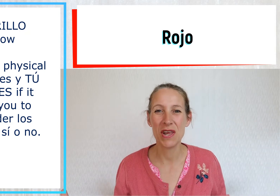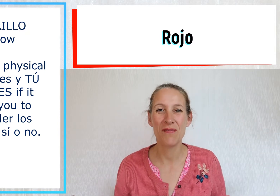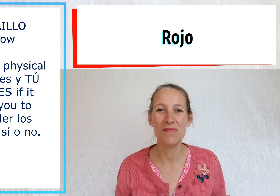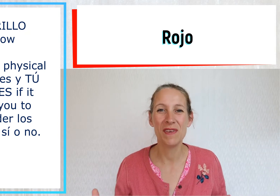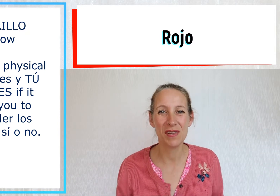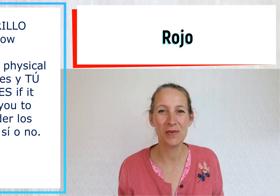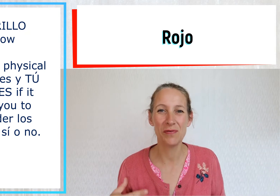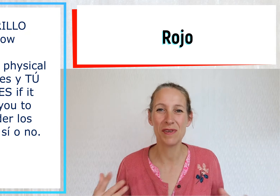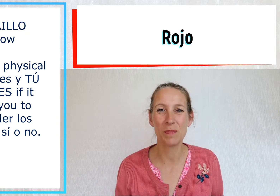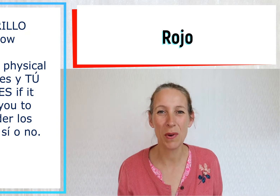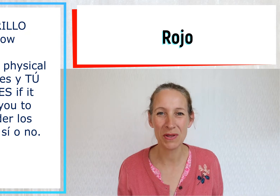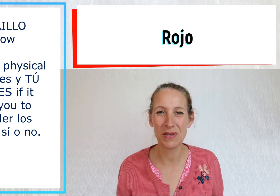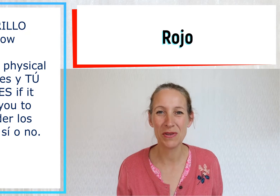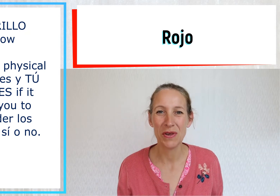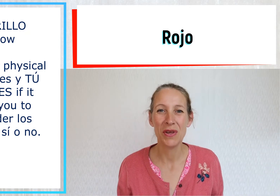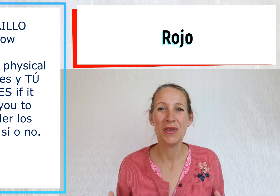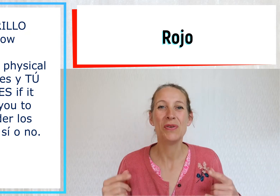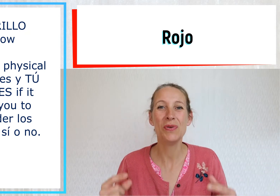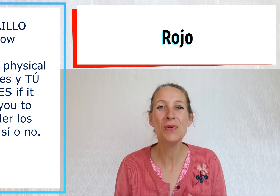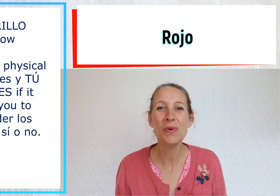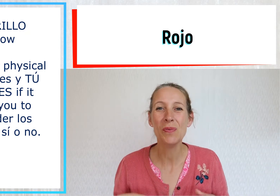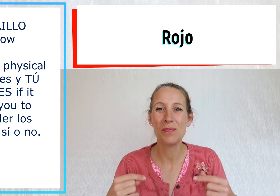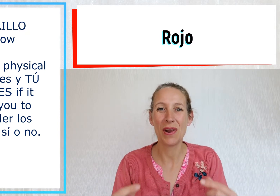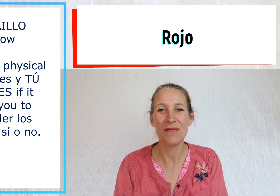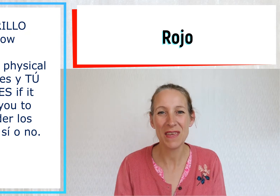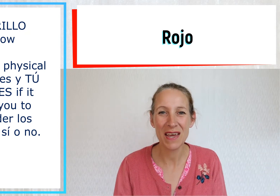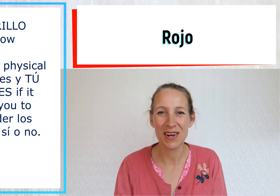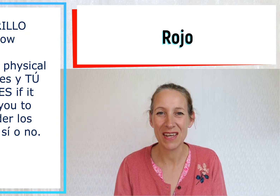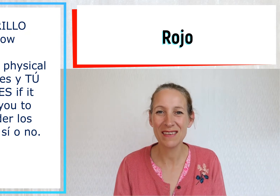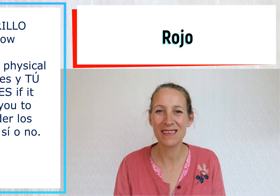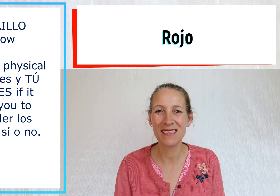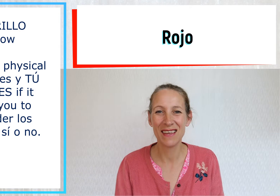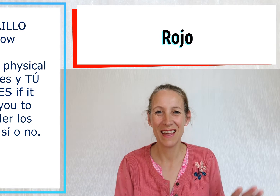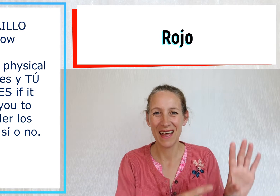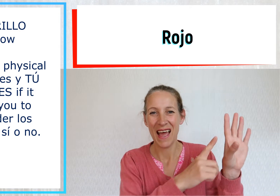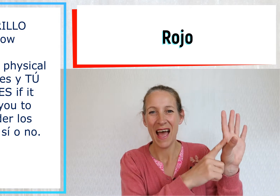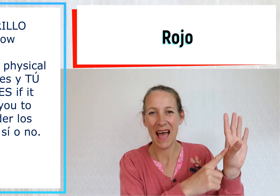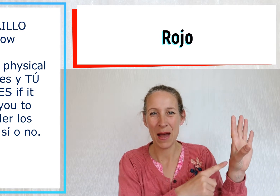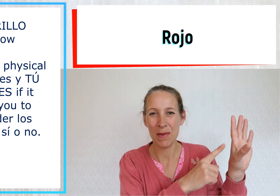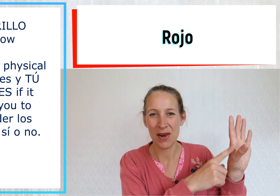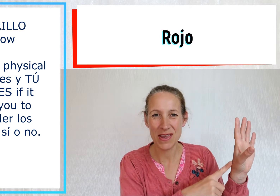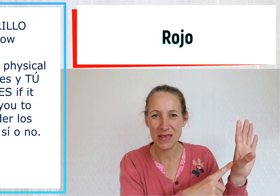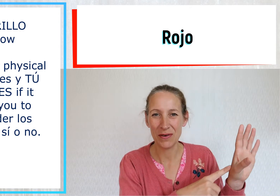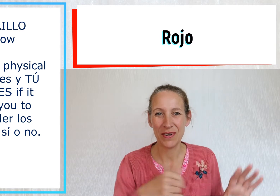whichever physical response tú prefieres, amarillo,